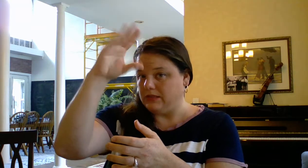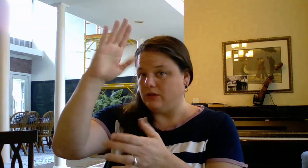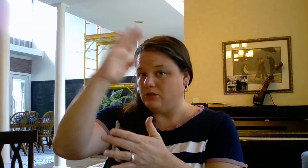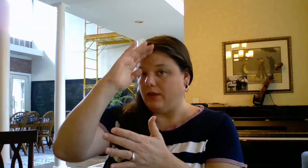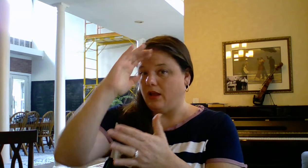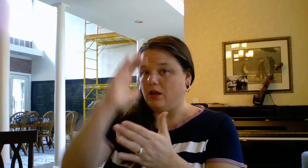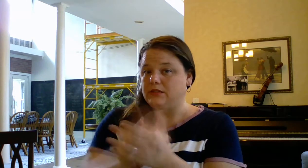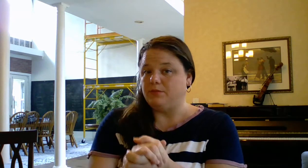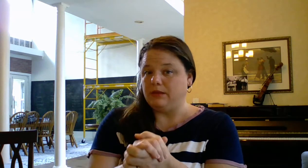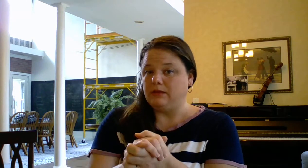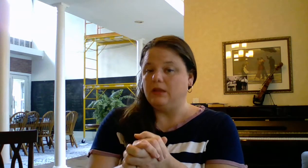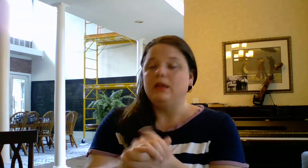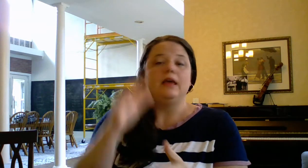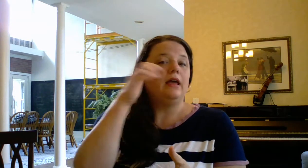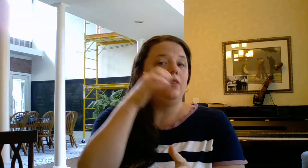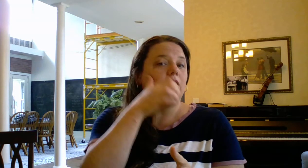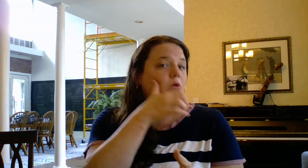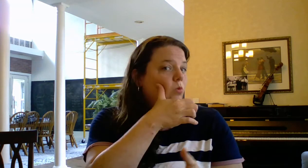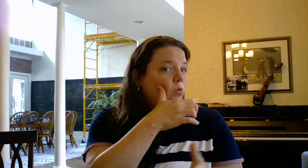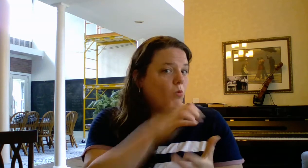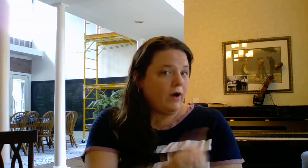here, so like husband, and then wife.